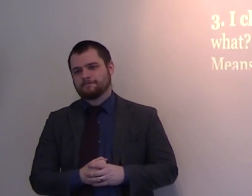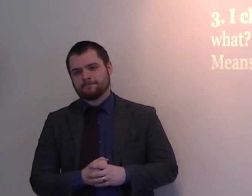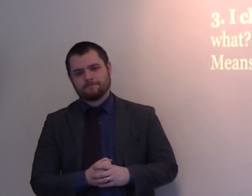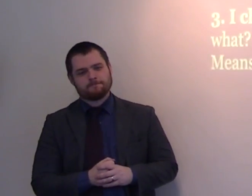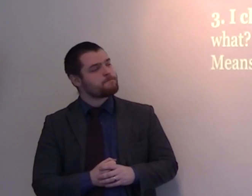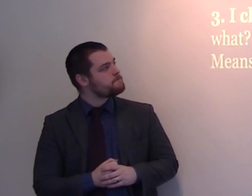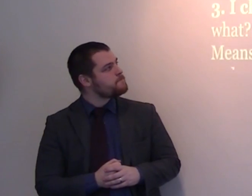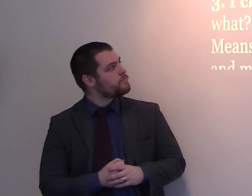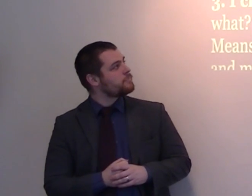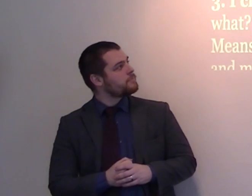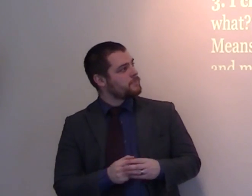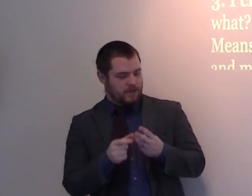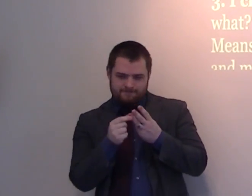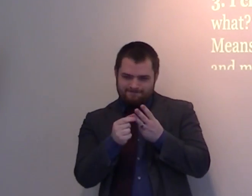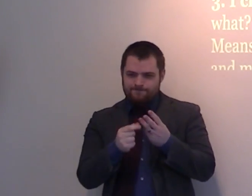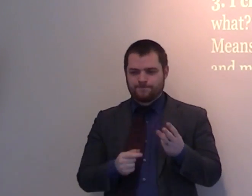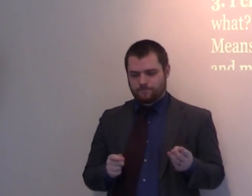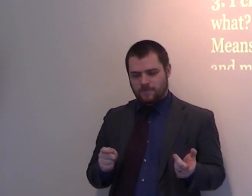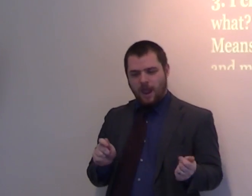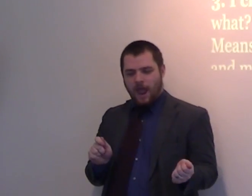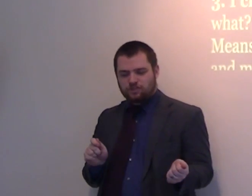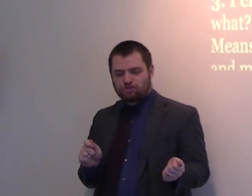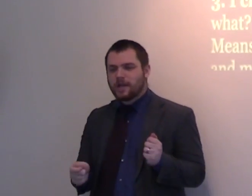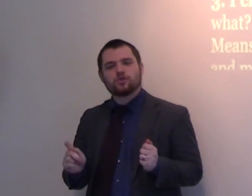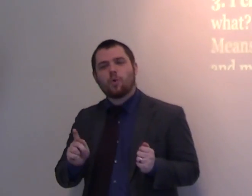Number 3, I changed the church.